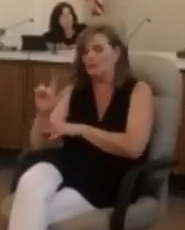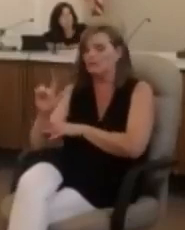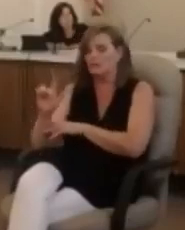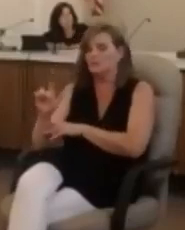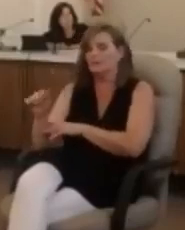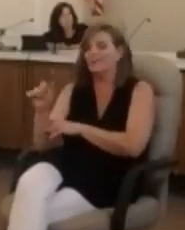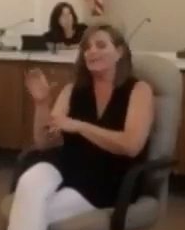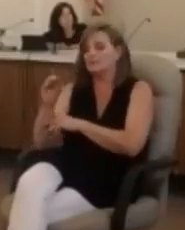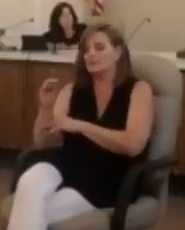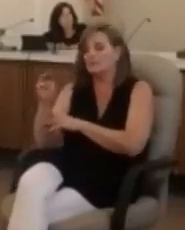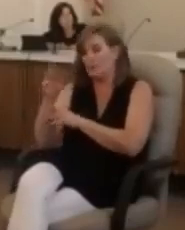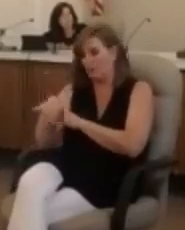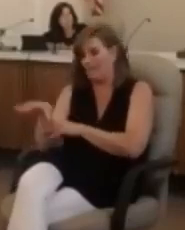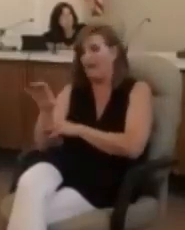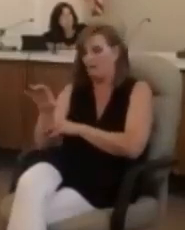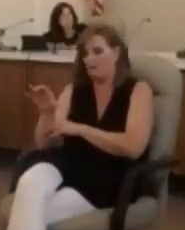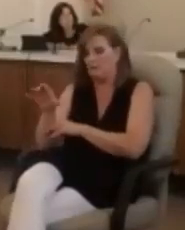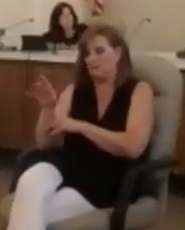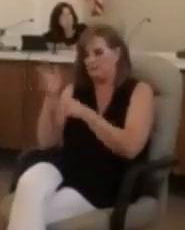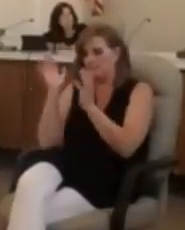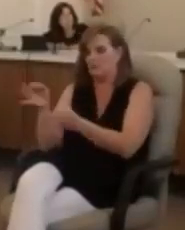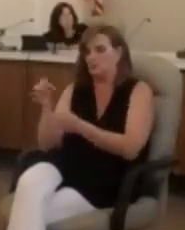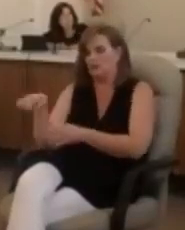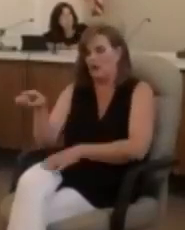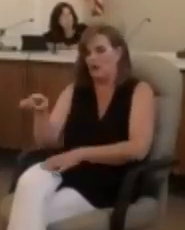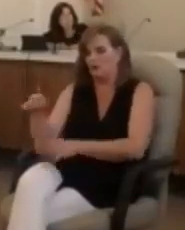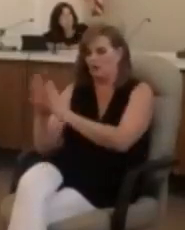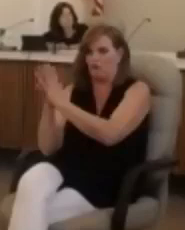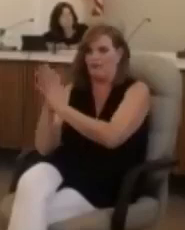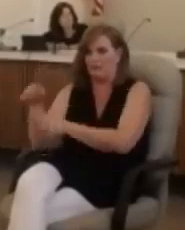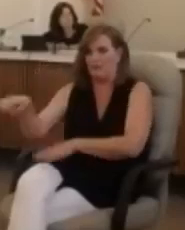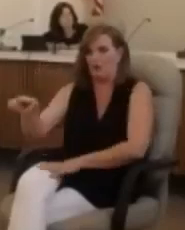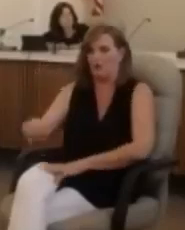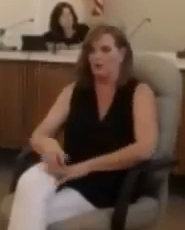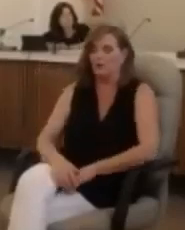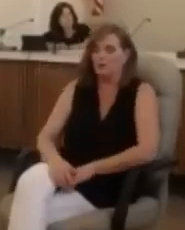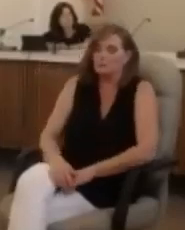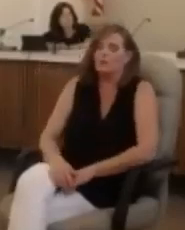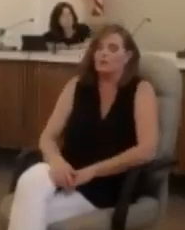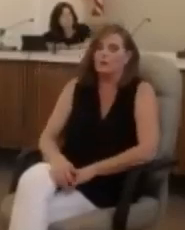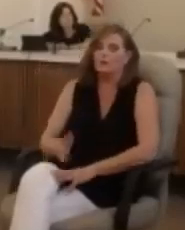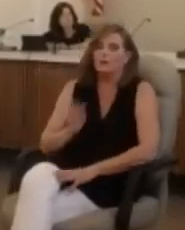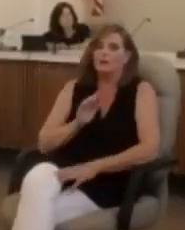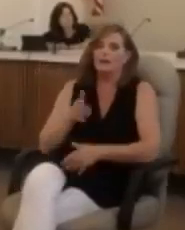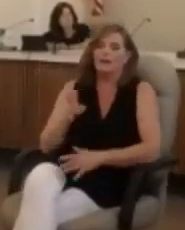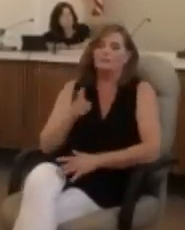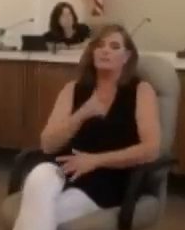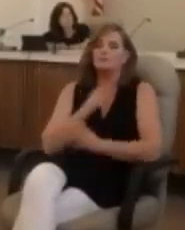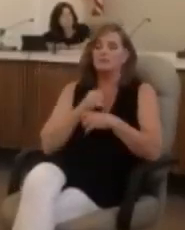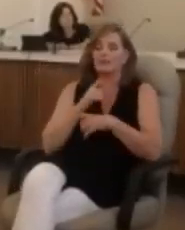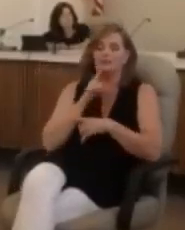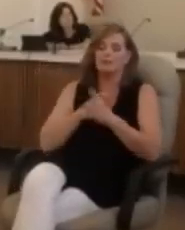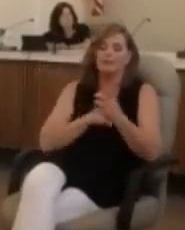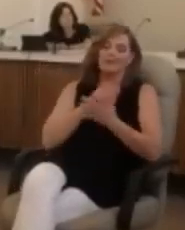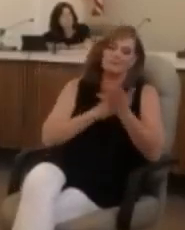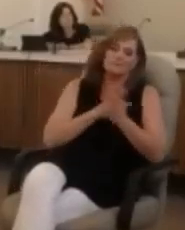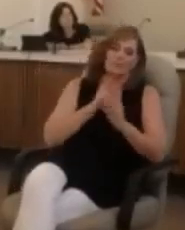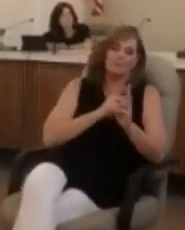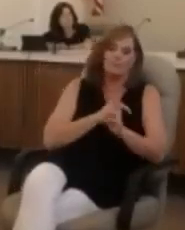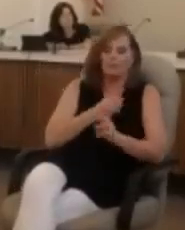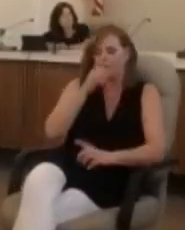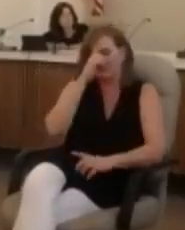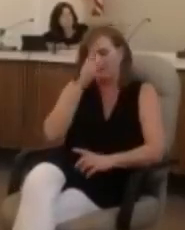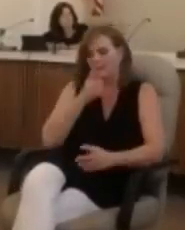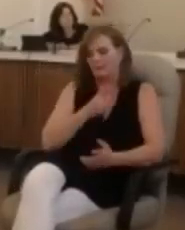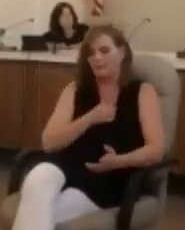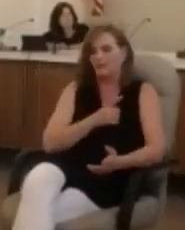determinations on the traffic there. So again, it would give us the ability to make sure, you know, so some people, like I said, believe that a cabin,